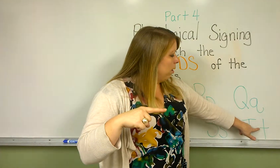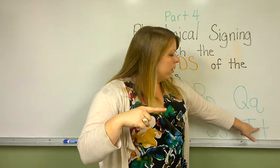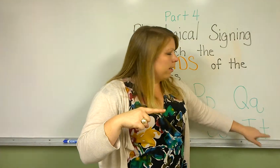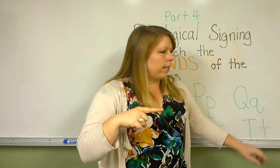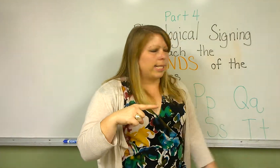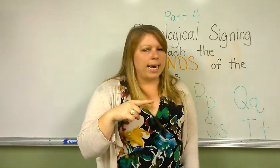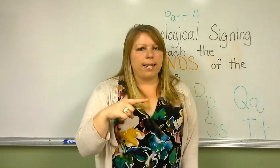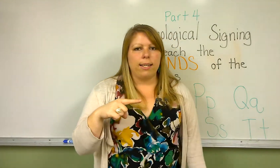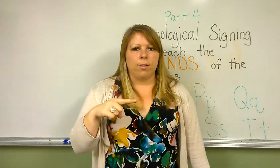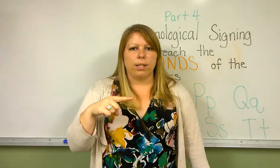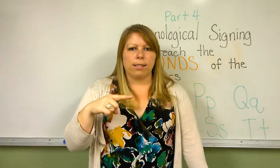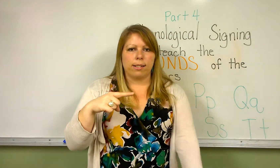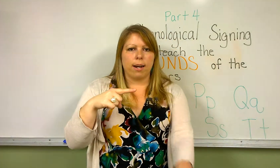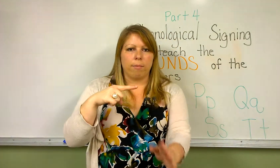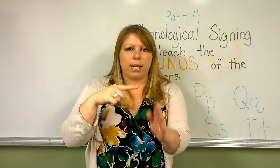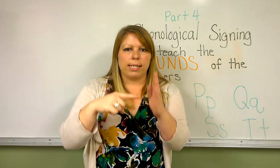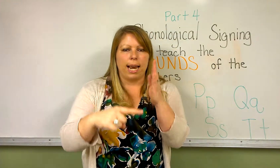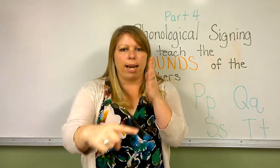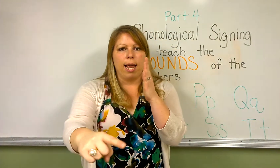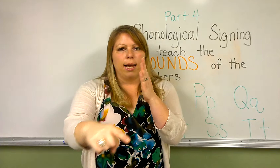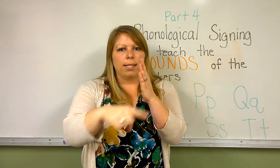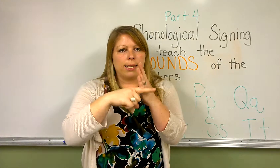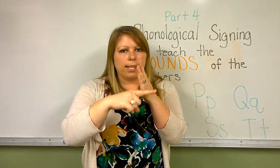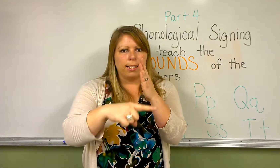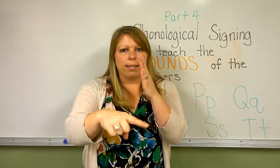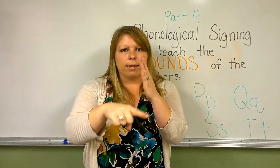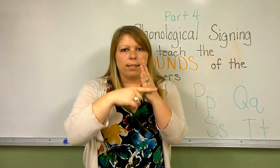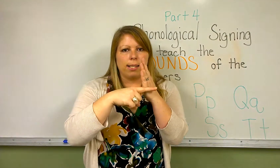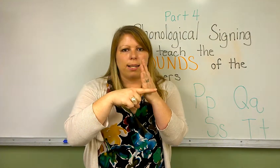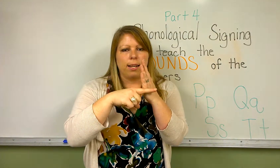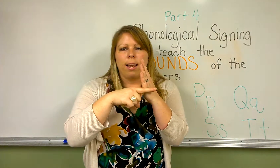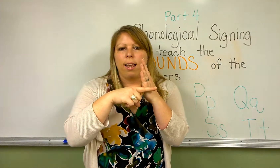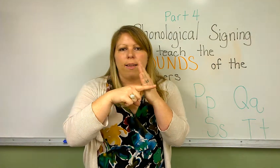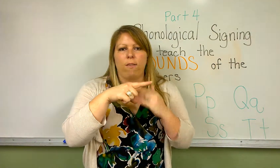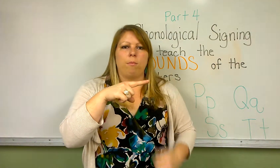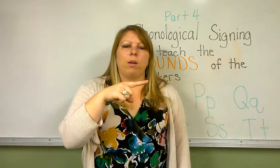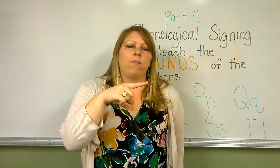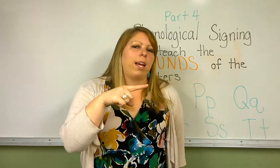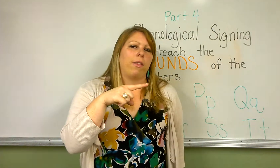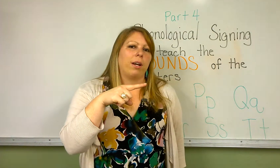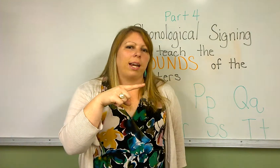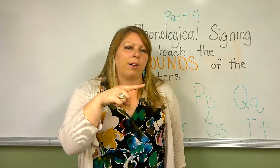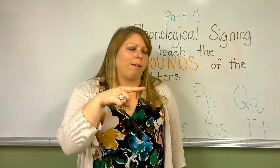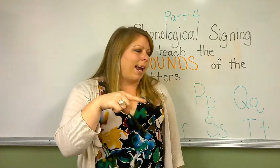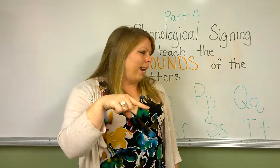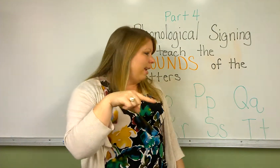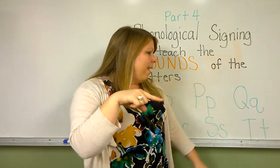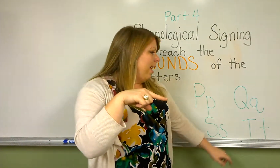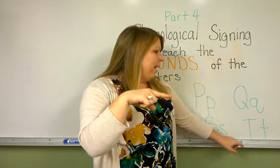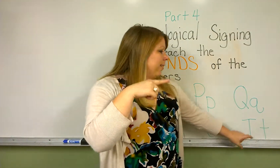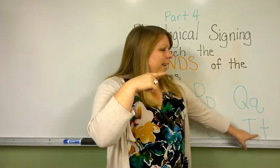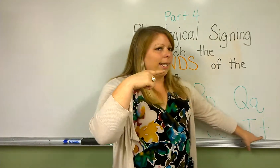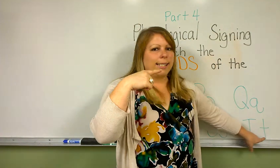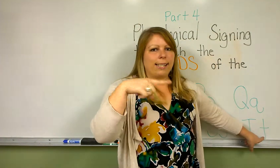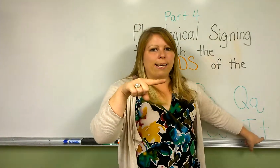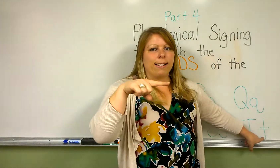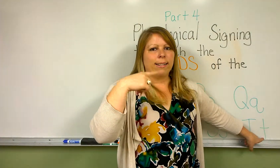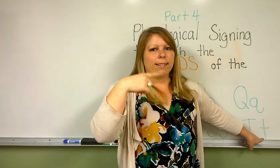cross on the T. You can start by saying t, t, and then move the other hand away and say t,